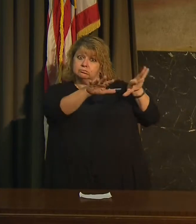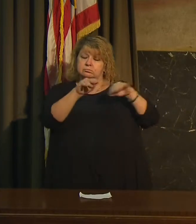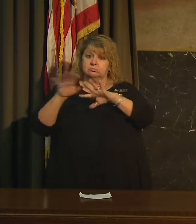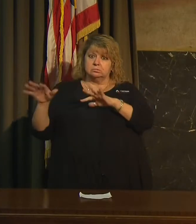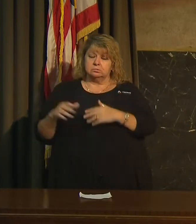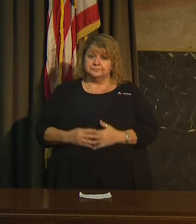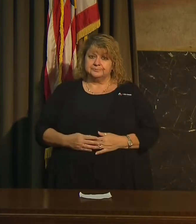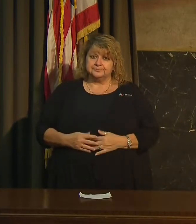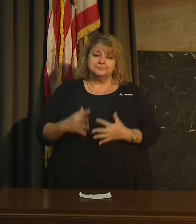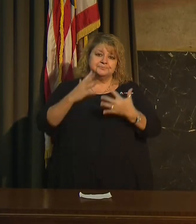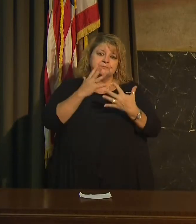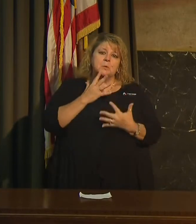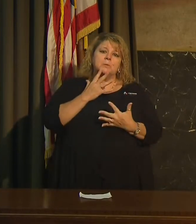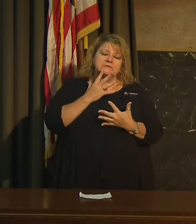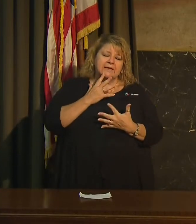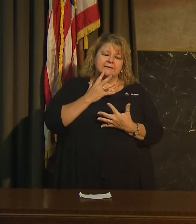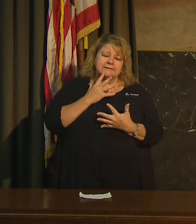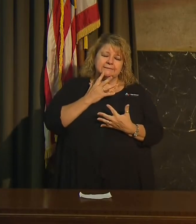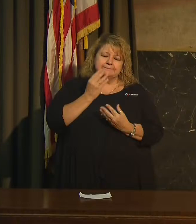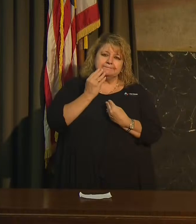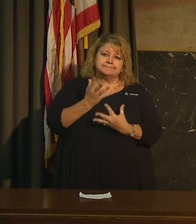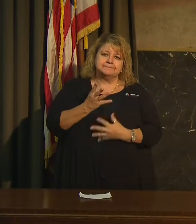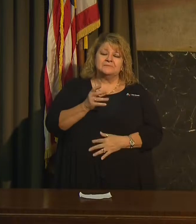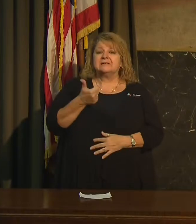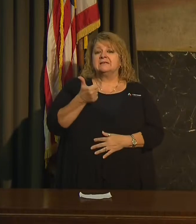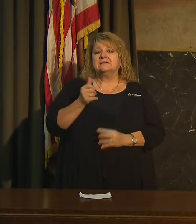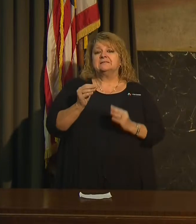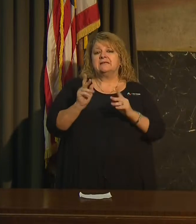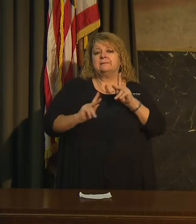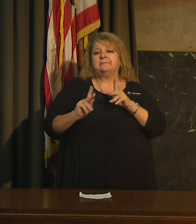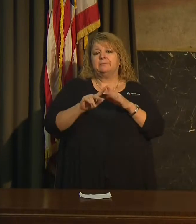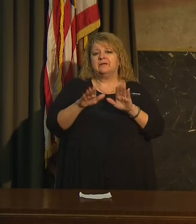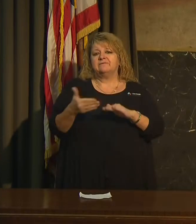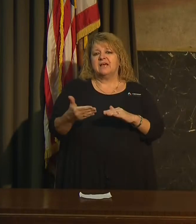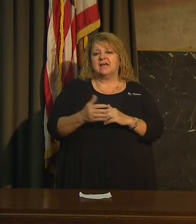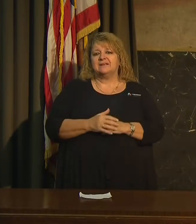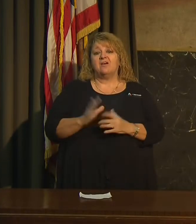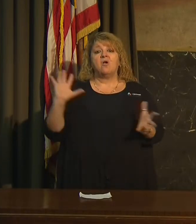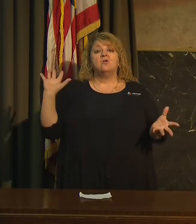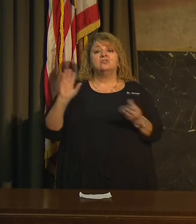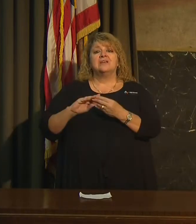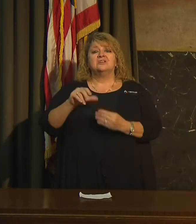Sadly, we are reporting 10 additional deaths today, and we're at a total now of